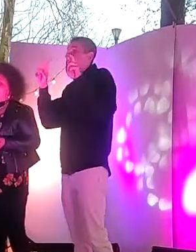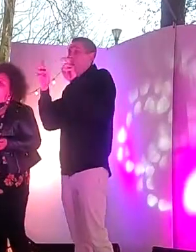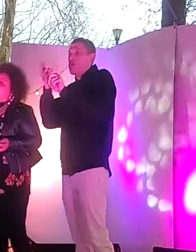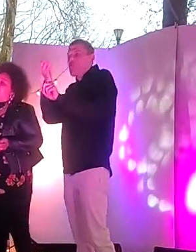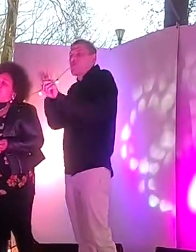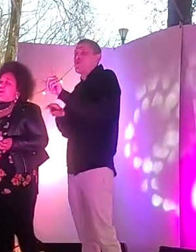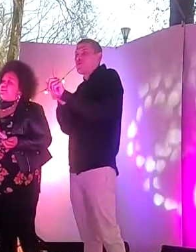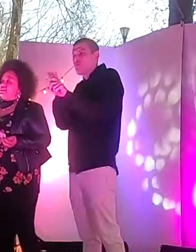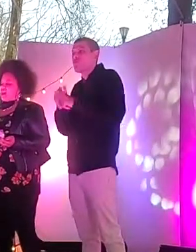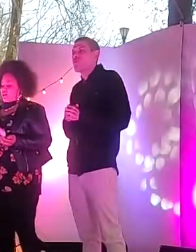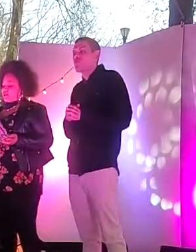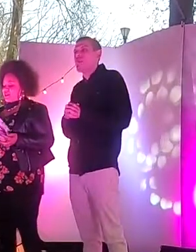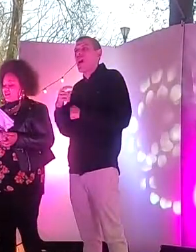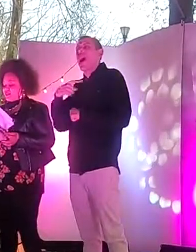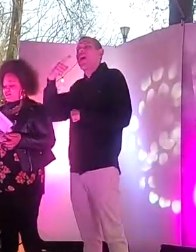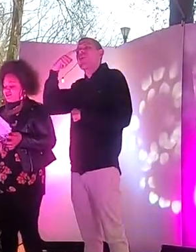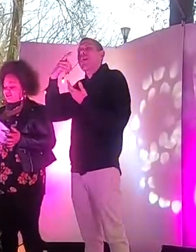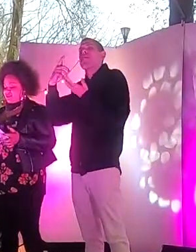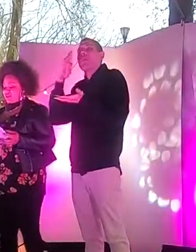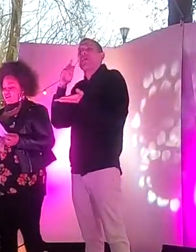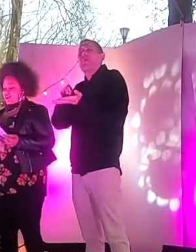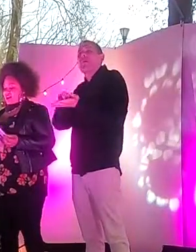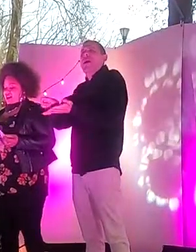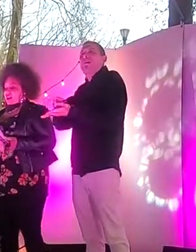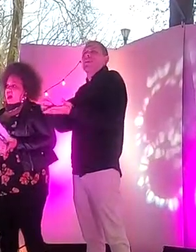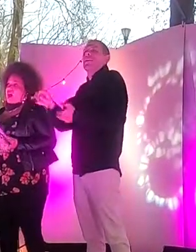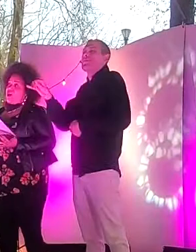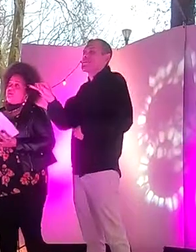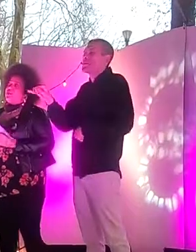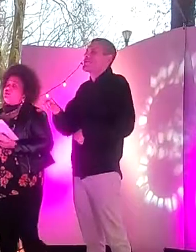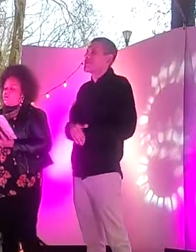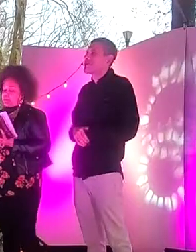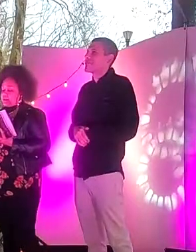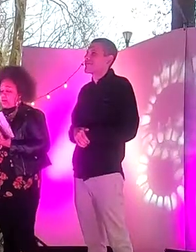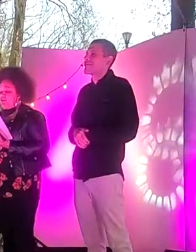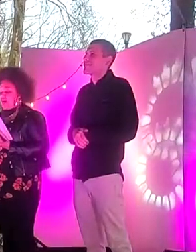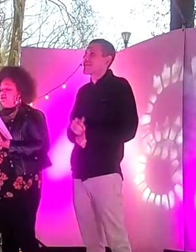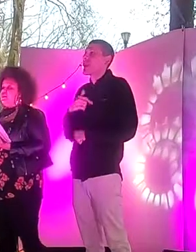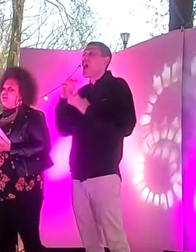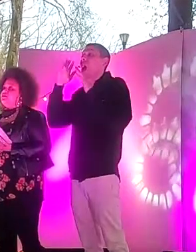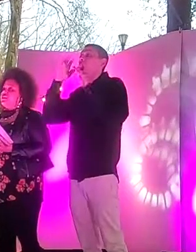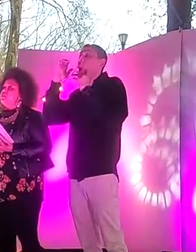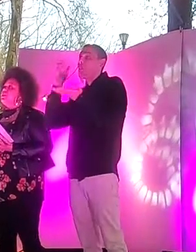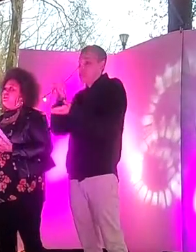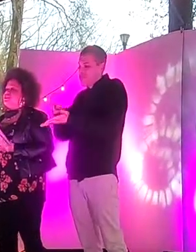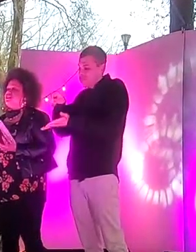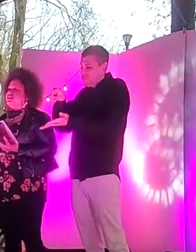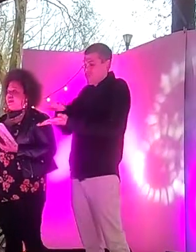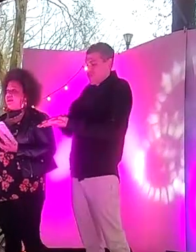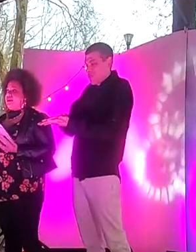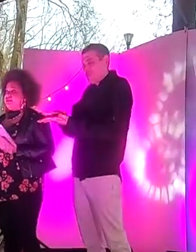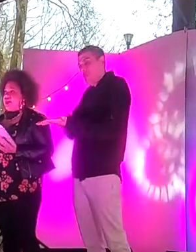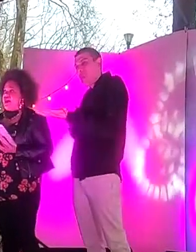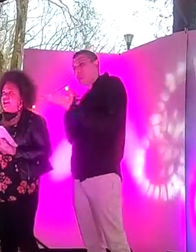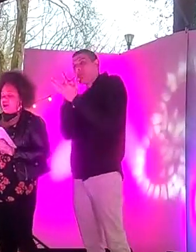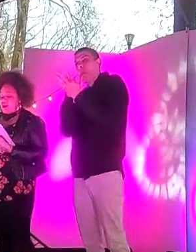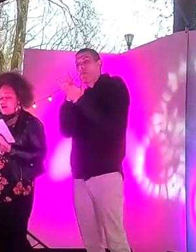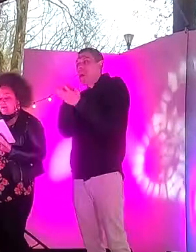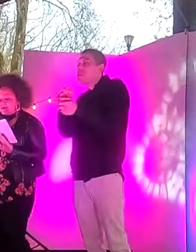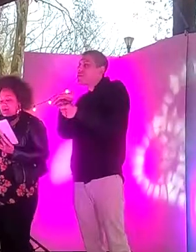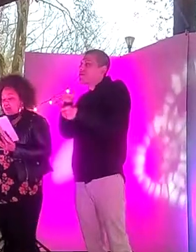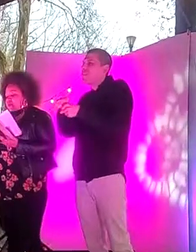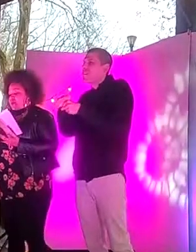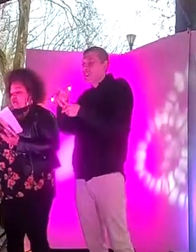Even had the thought to write it down too. I hoped it would be profound enough for you to understand that